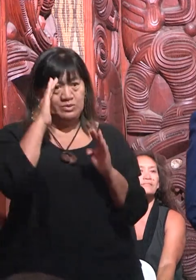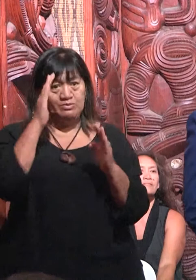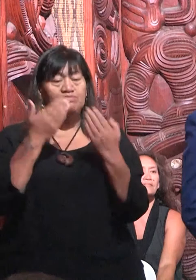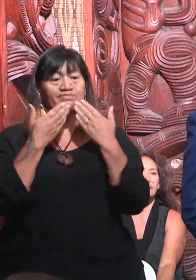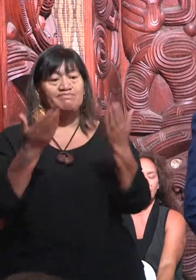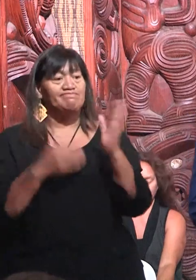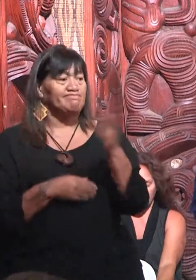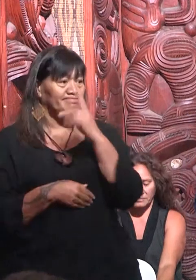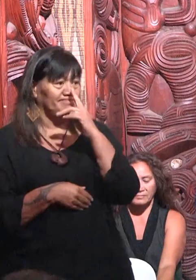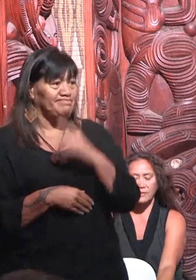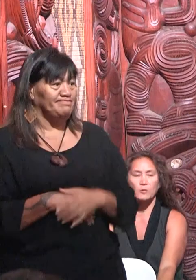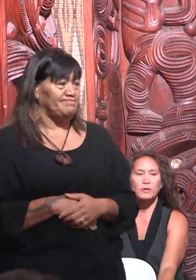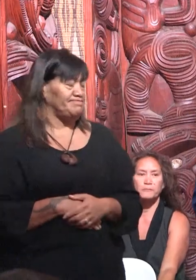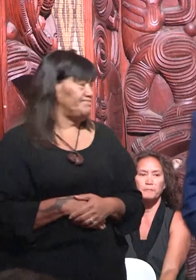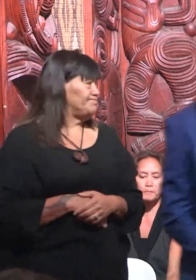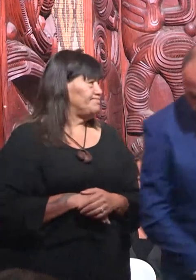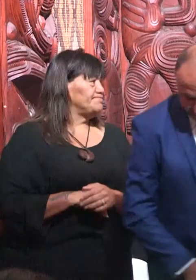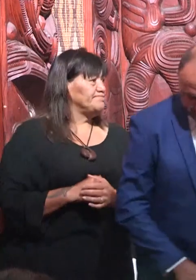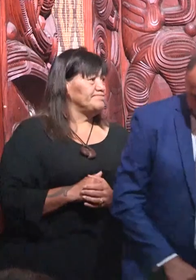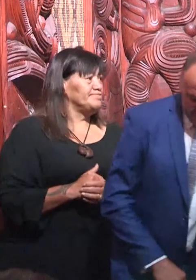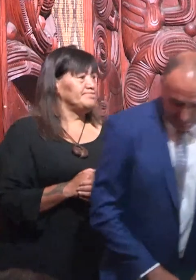koutou, kia ora mai anō tātou.